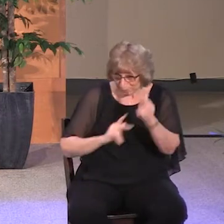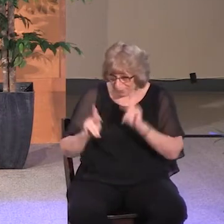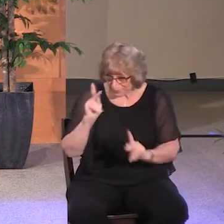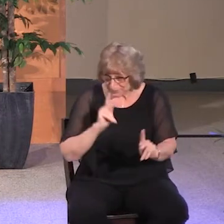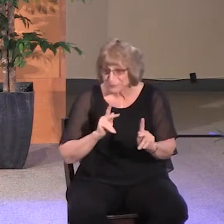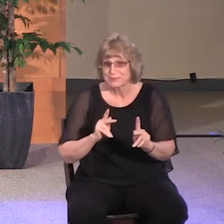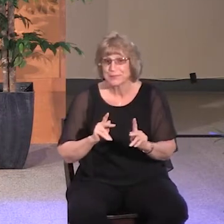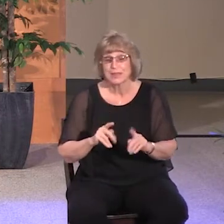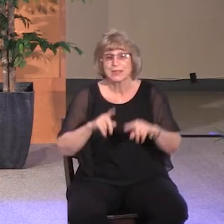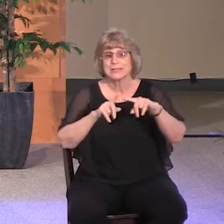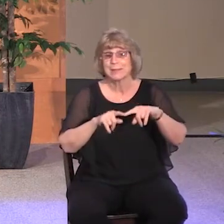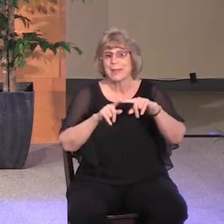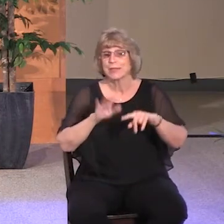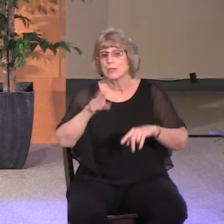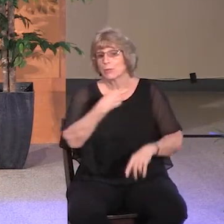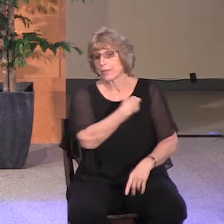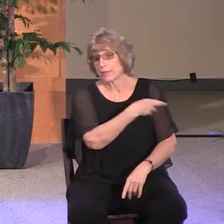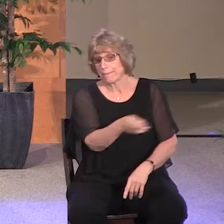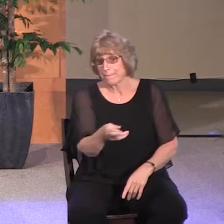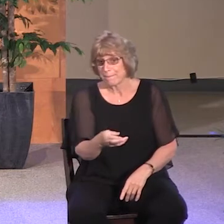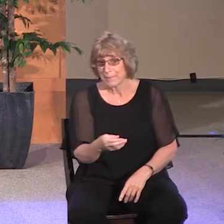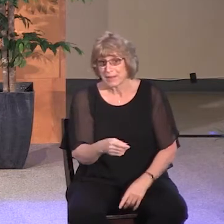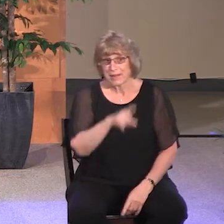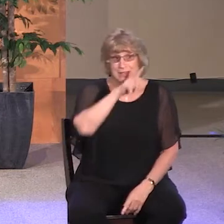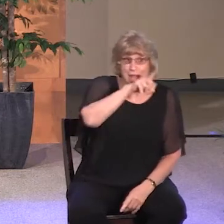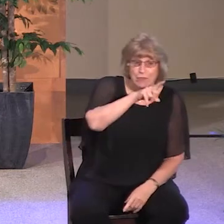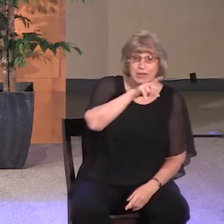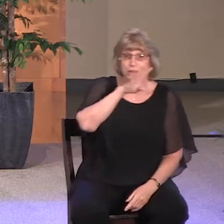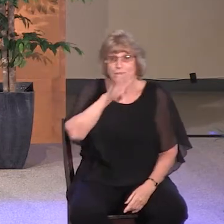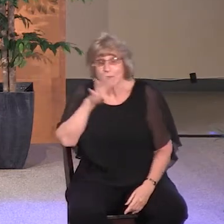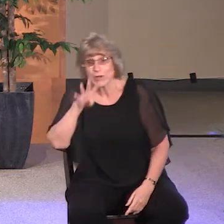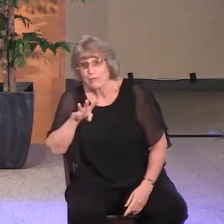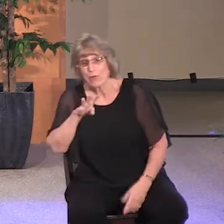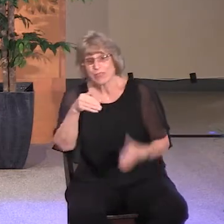people. And depending on your religion, it could be as low as 144,000, right?